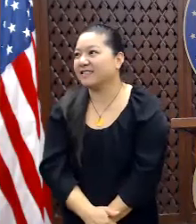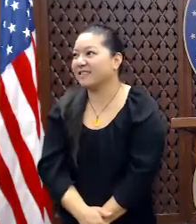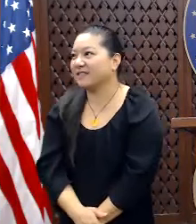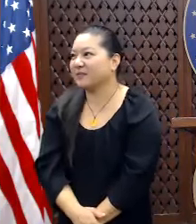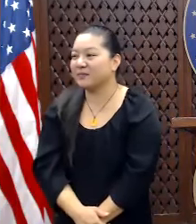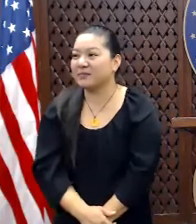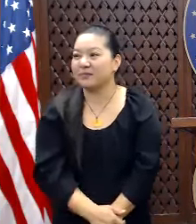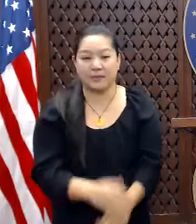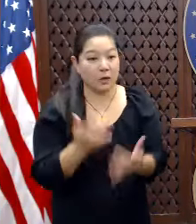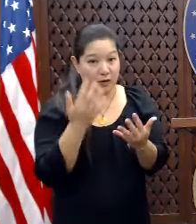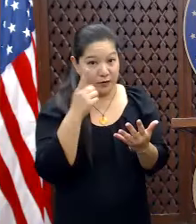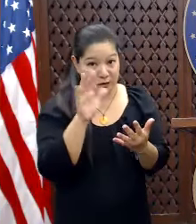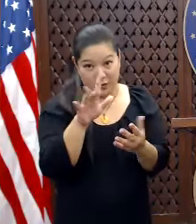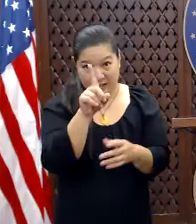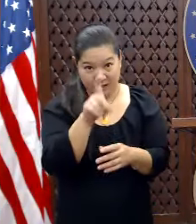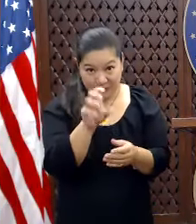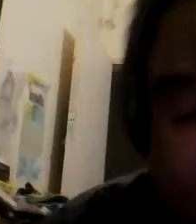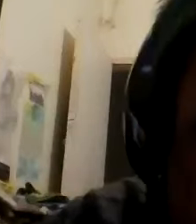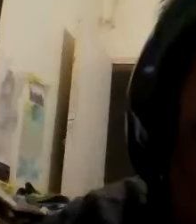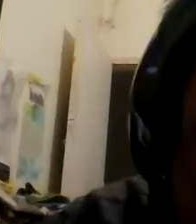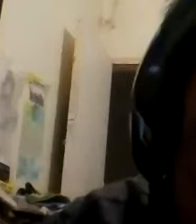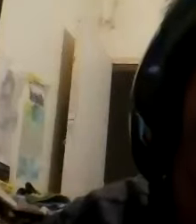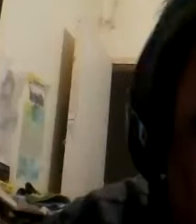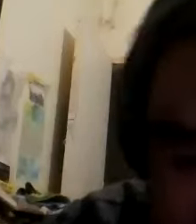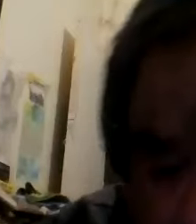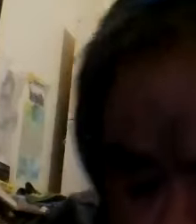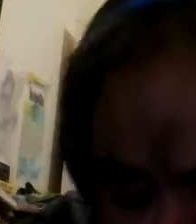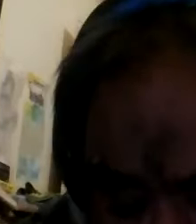Okay, we'll wait for your question. Okay, we'll move on.